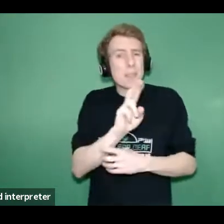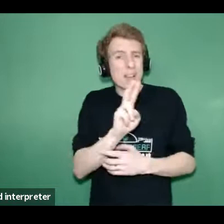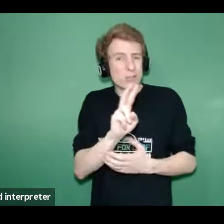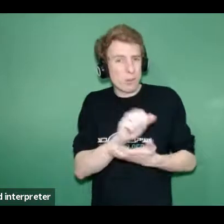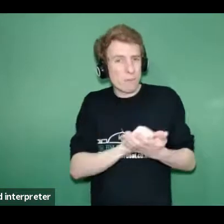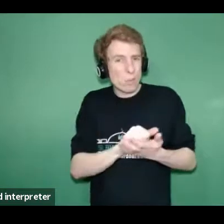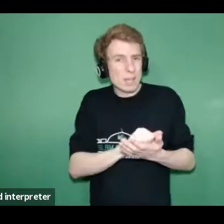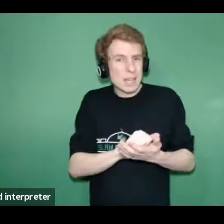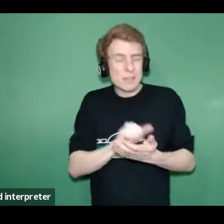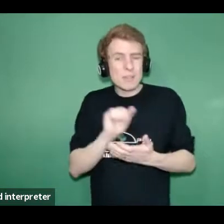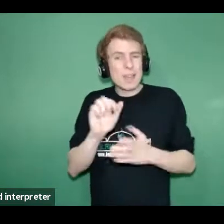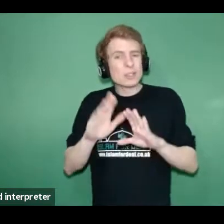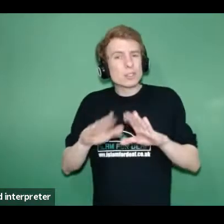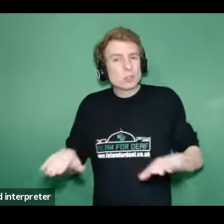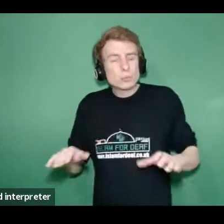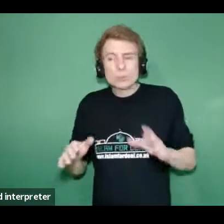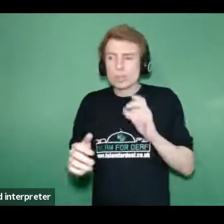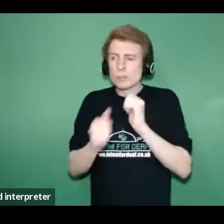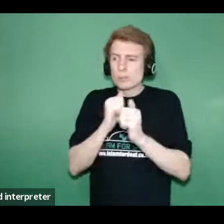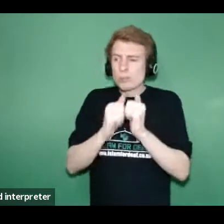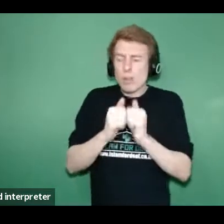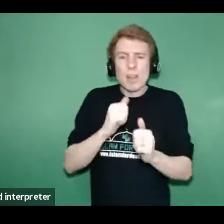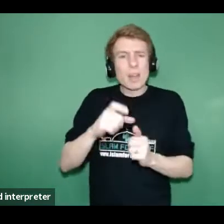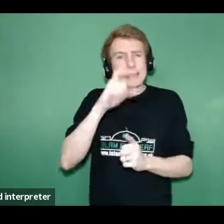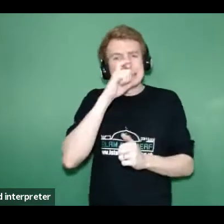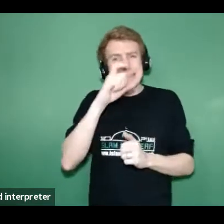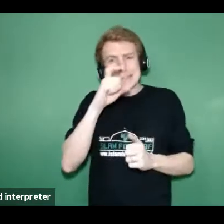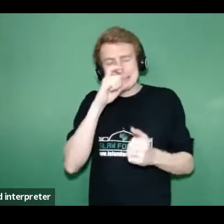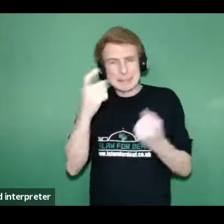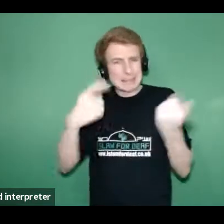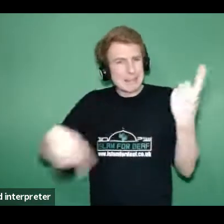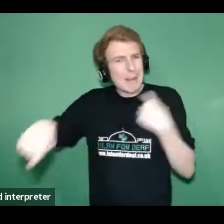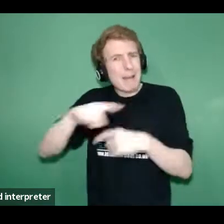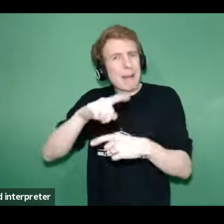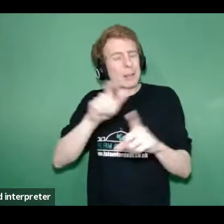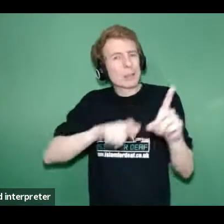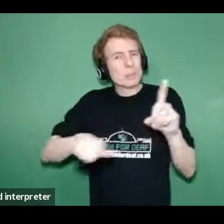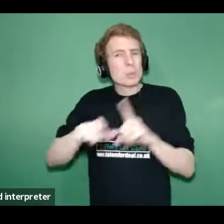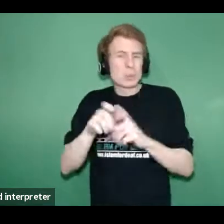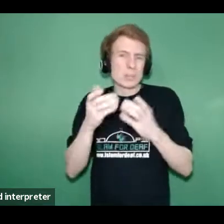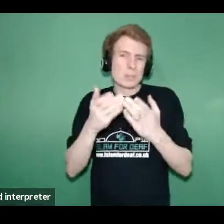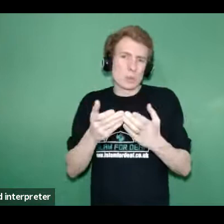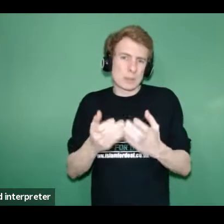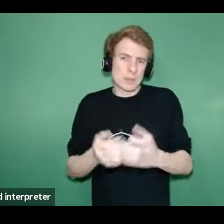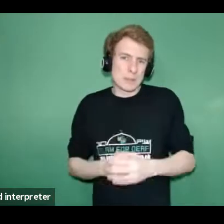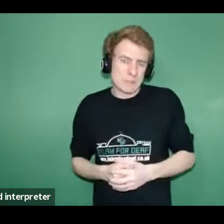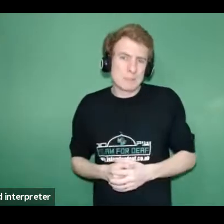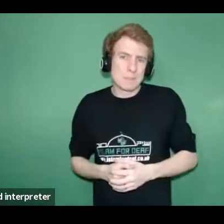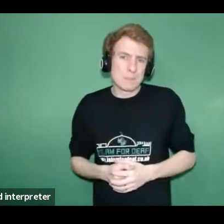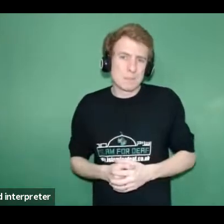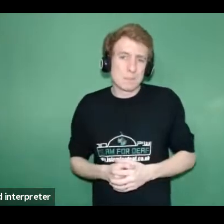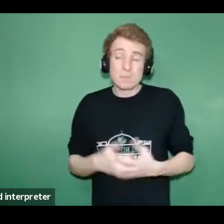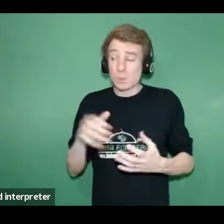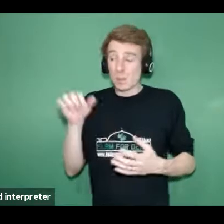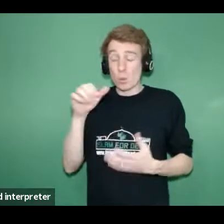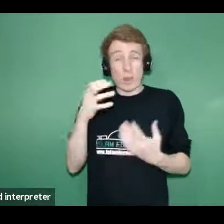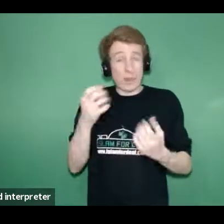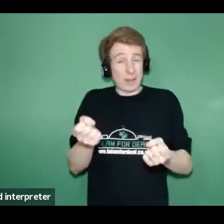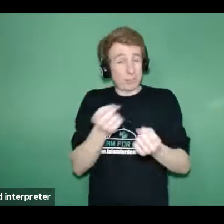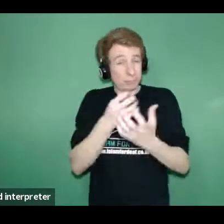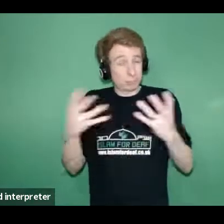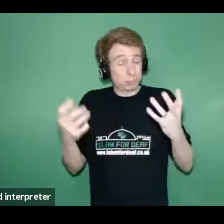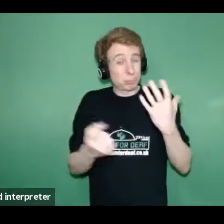brothers and sister Muslims. So the individual should take advantage of all of these opportunities, as well as